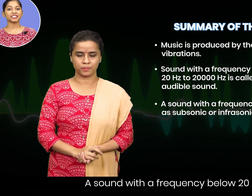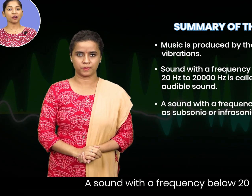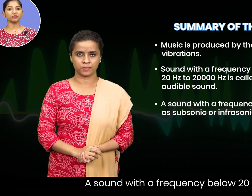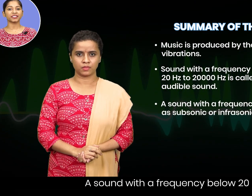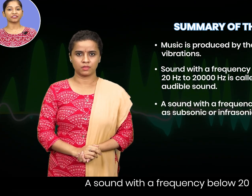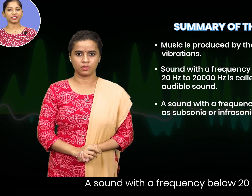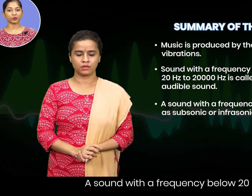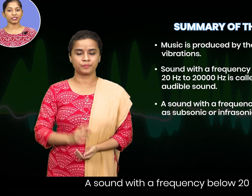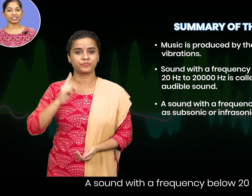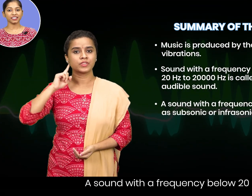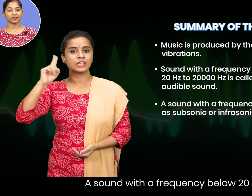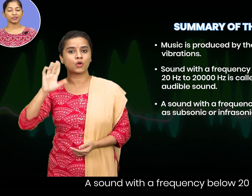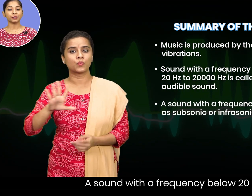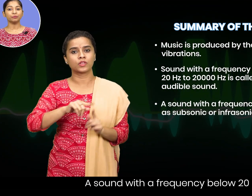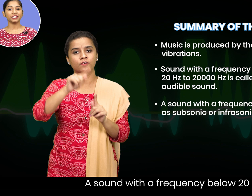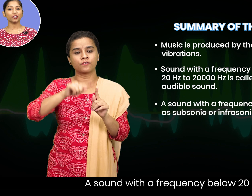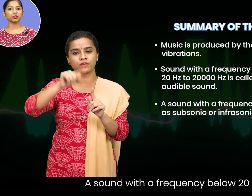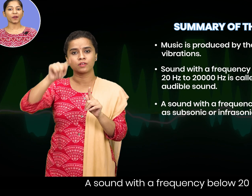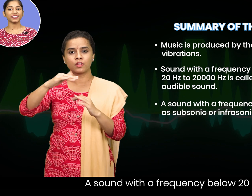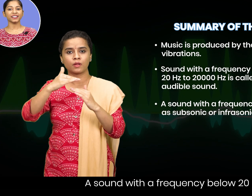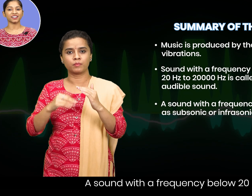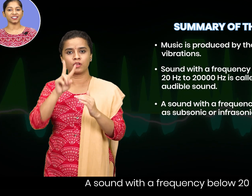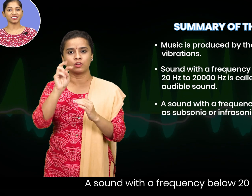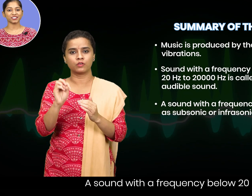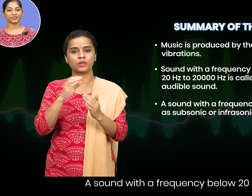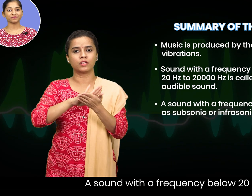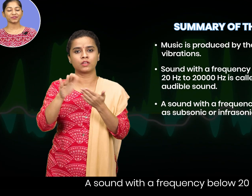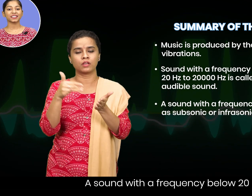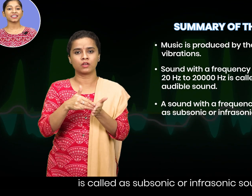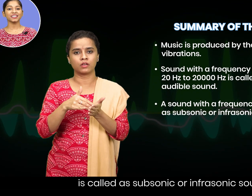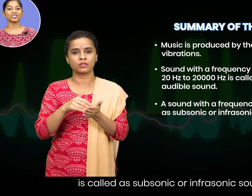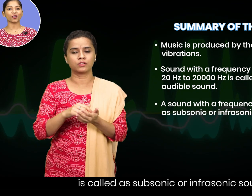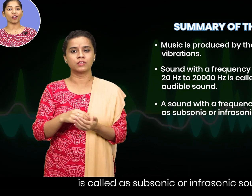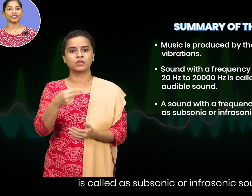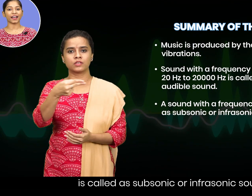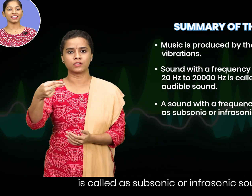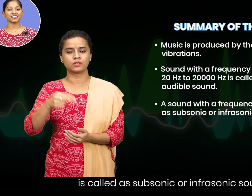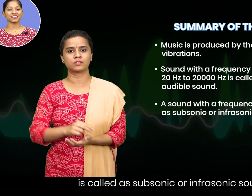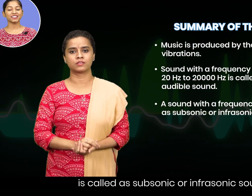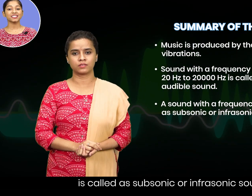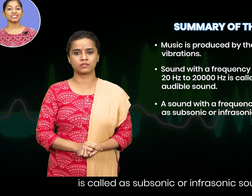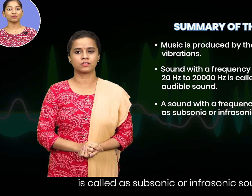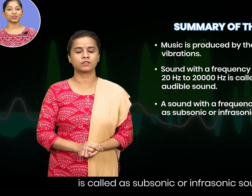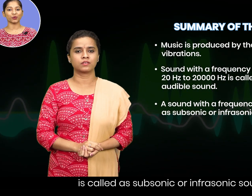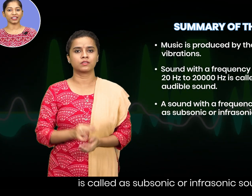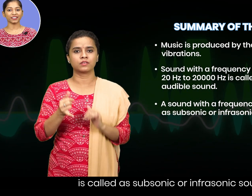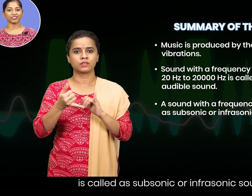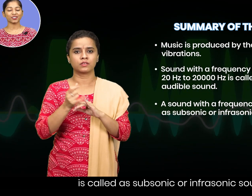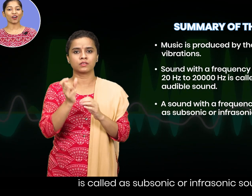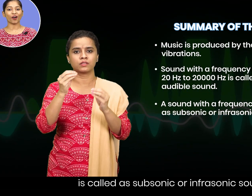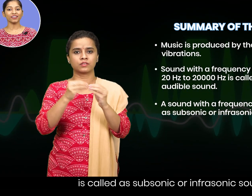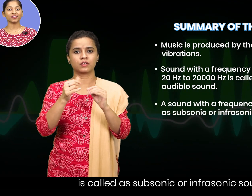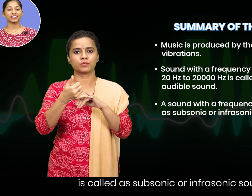A sound with a frequency below 20 Hz is called as